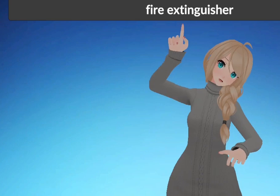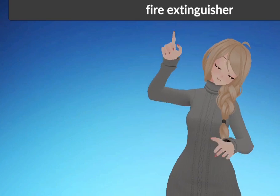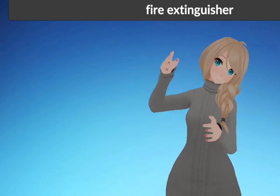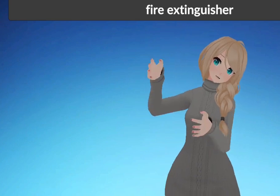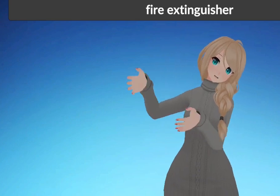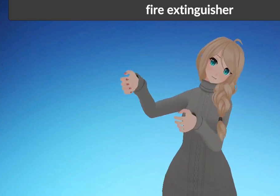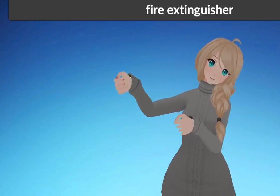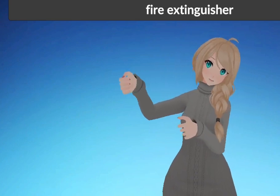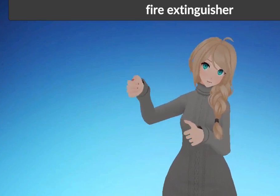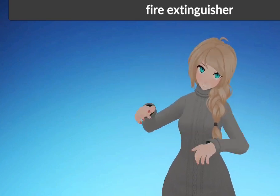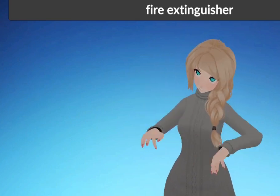I still I can't say that.